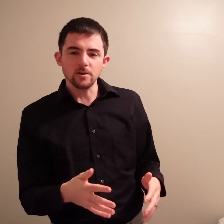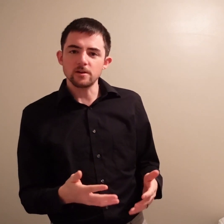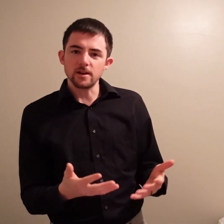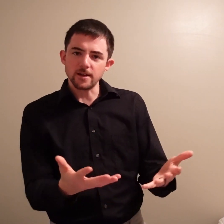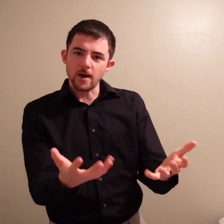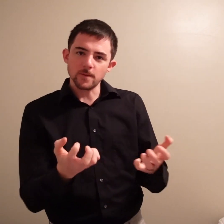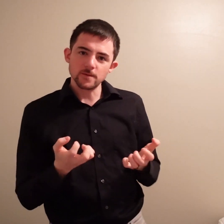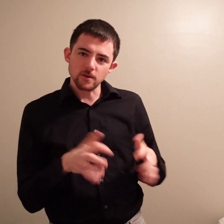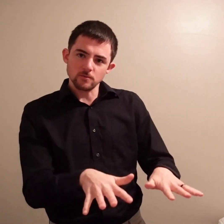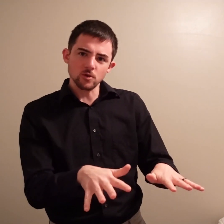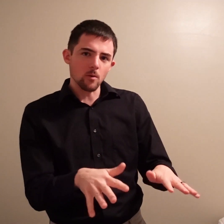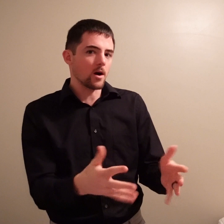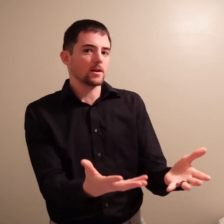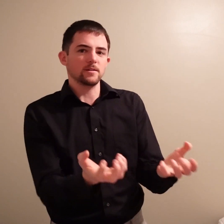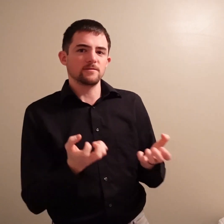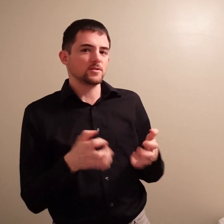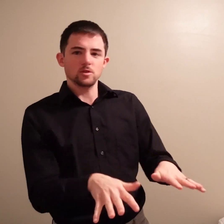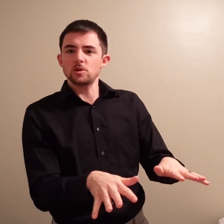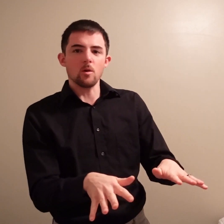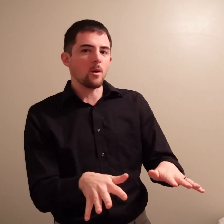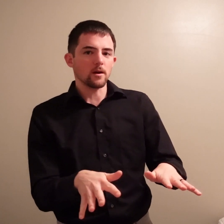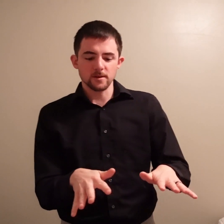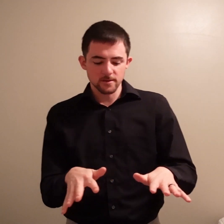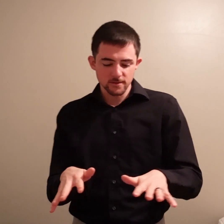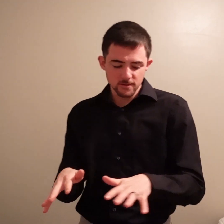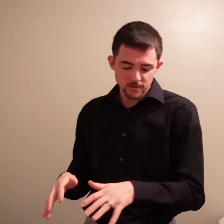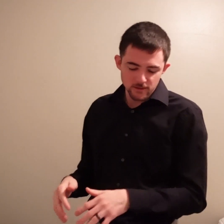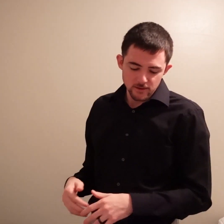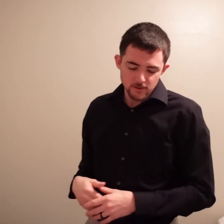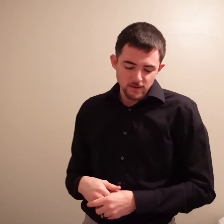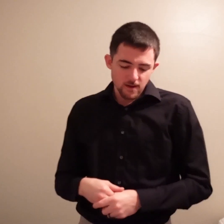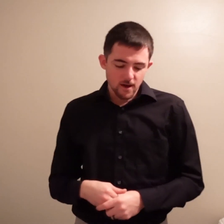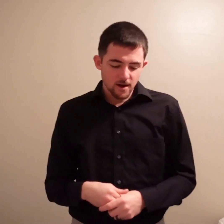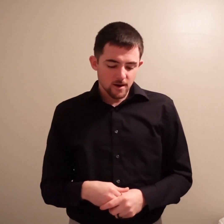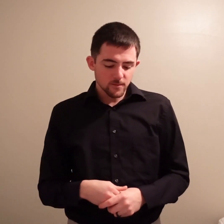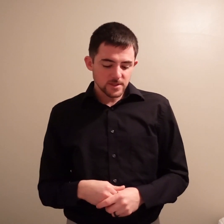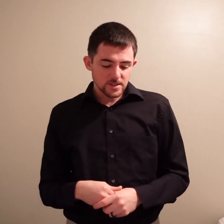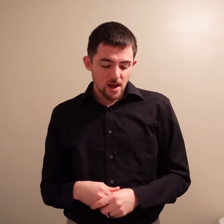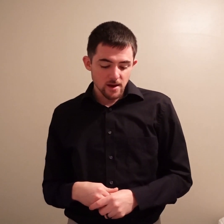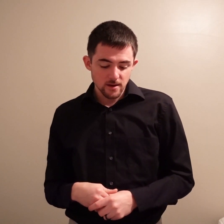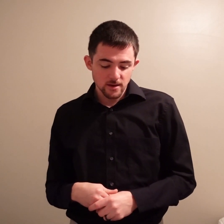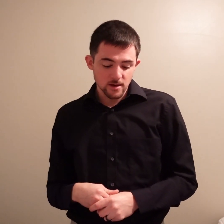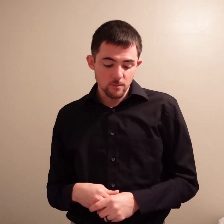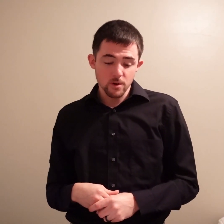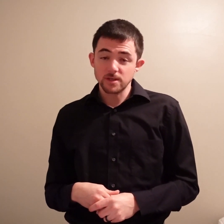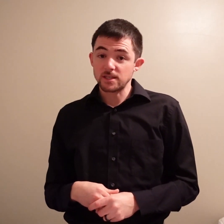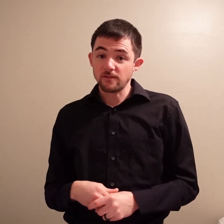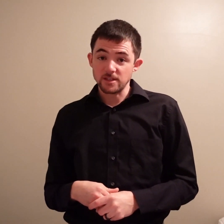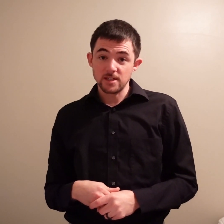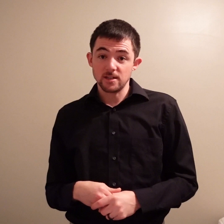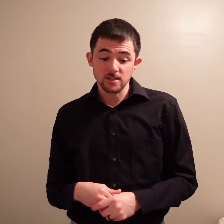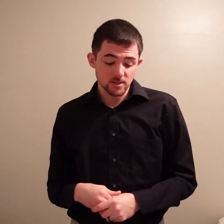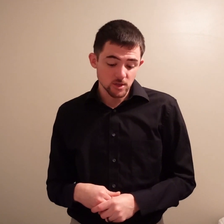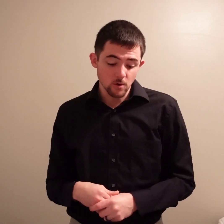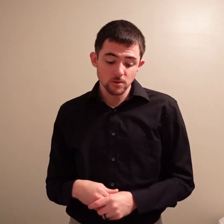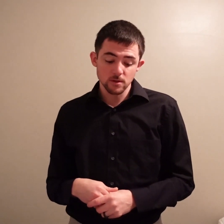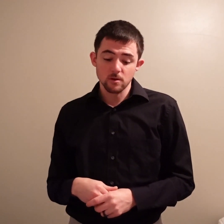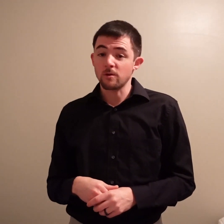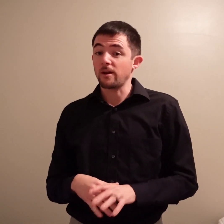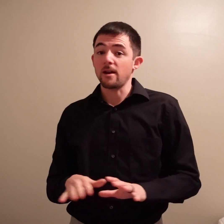get it down. So don't want. Don't want. Sign number 17 is don't or